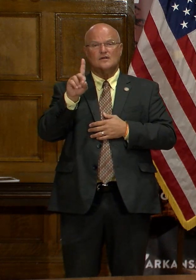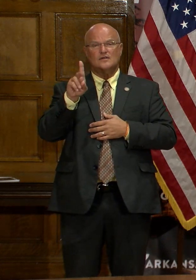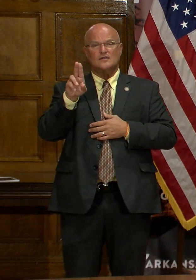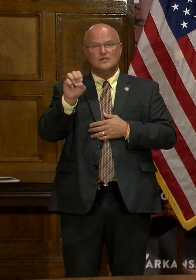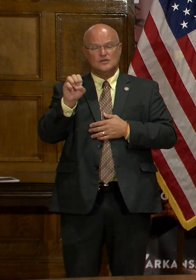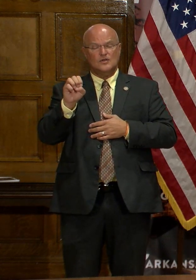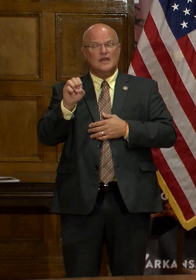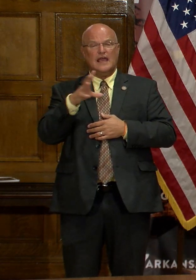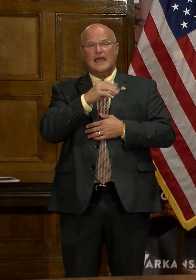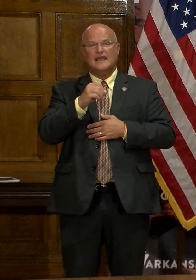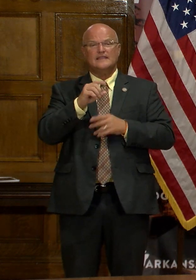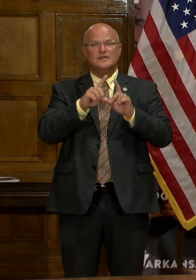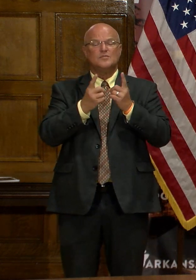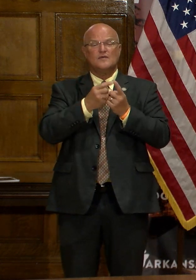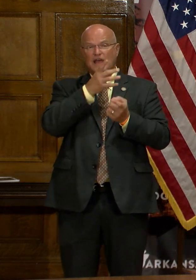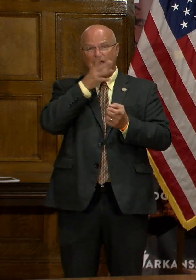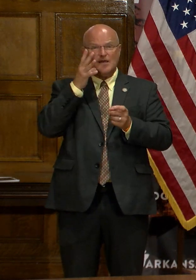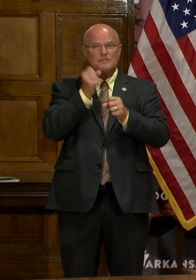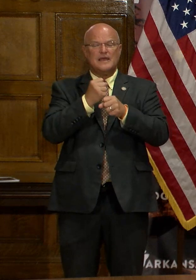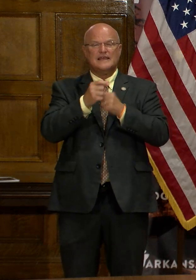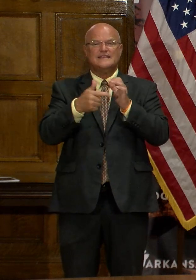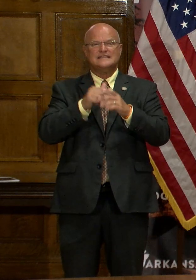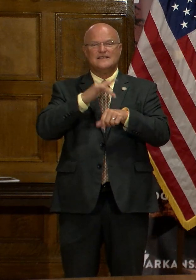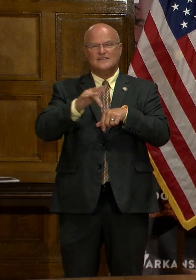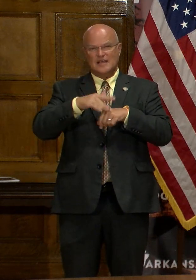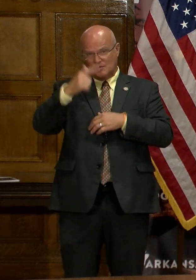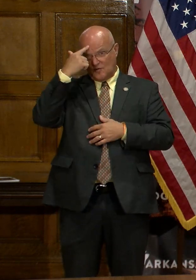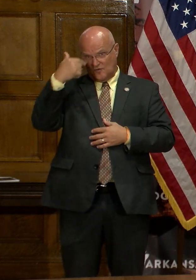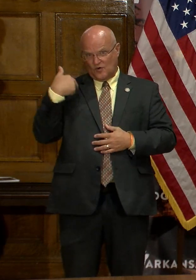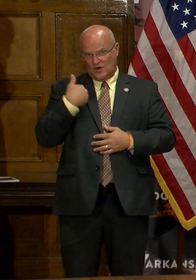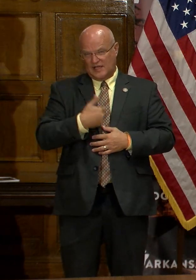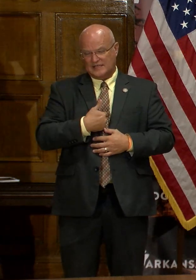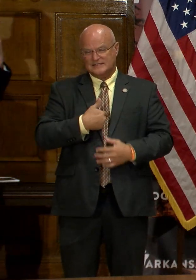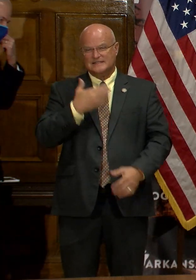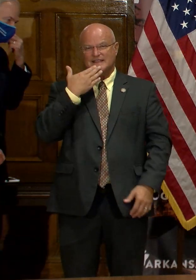of Agriculture for making this available. Thank you, Governor.